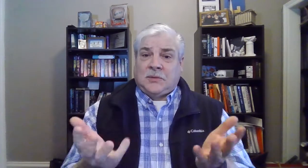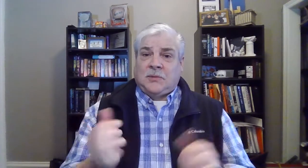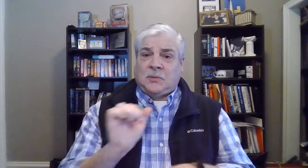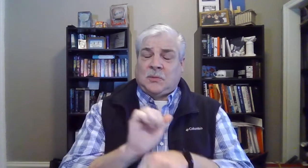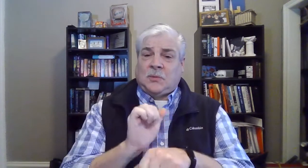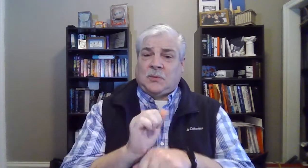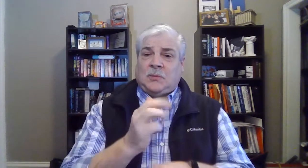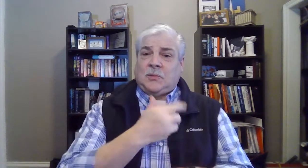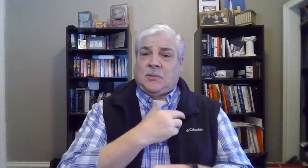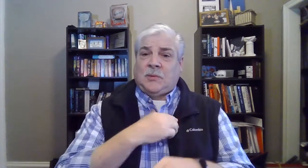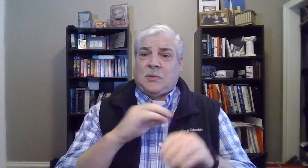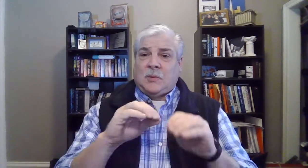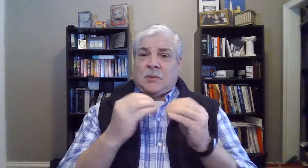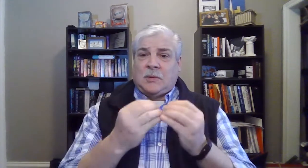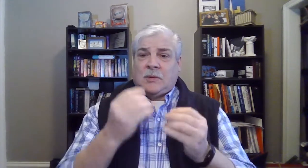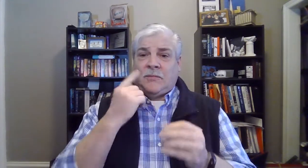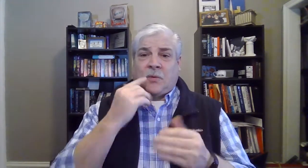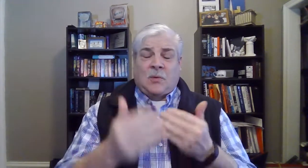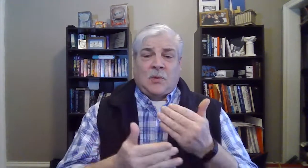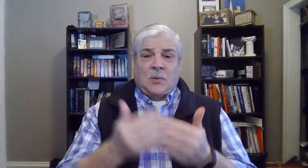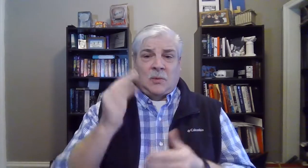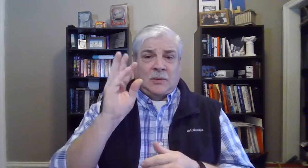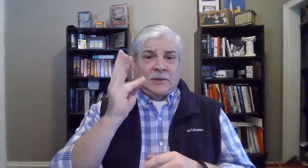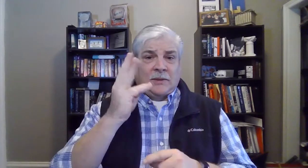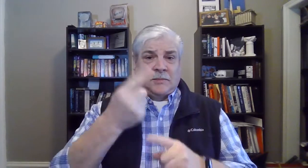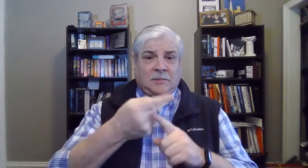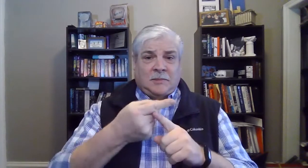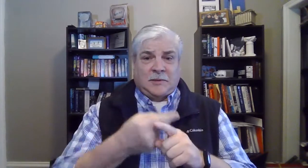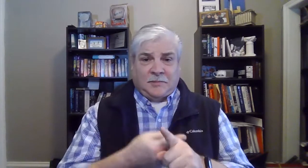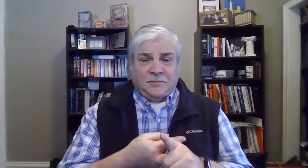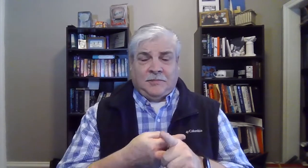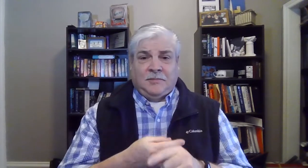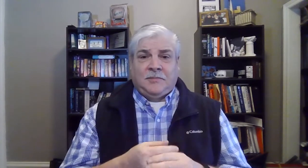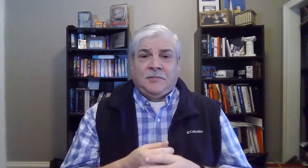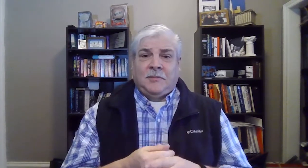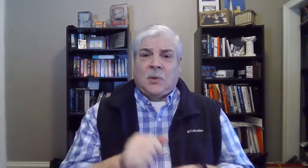I've been here working with the Rumball organization for almost 6 months.